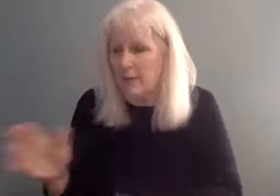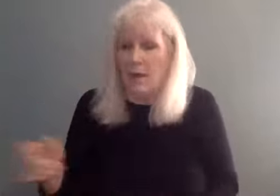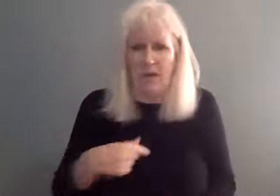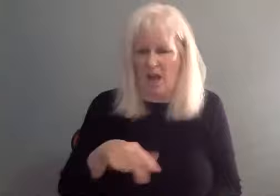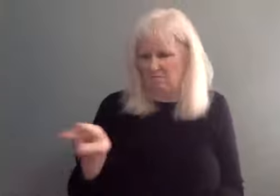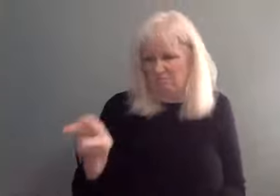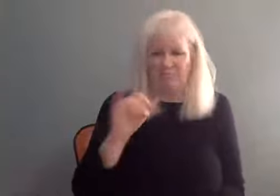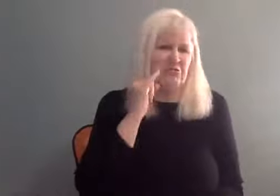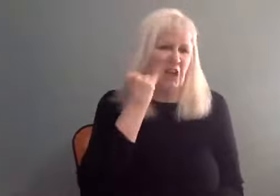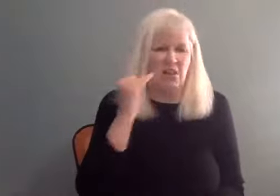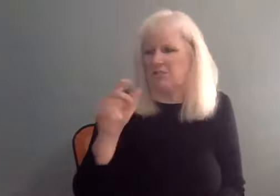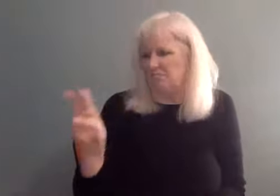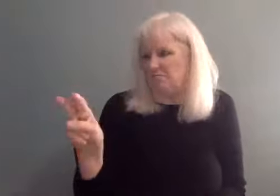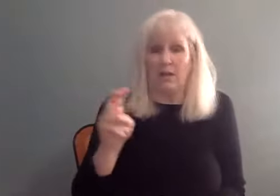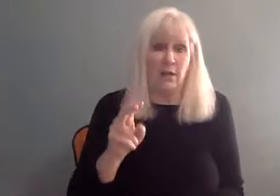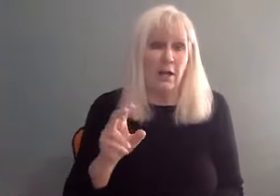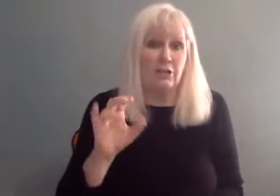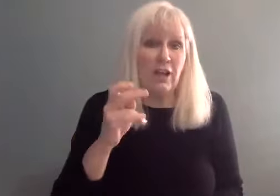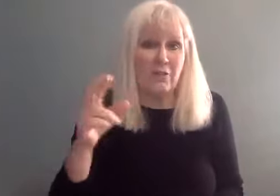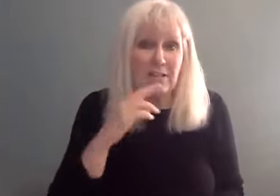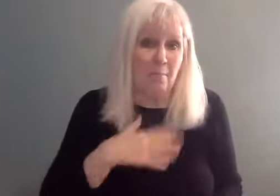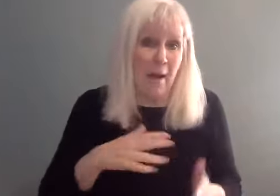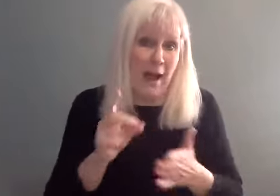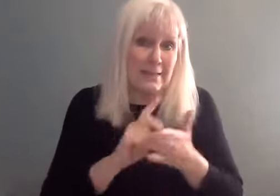said, my little designs and plans, and then we start,